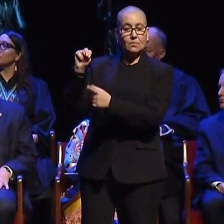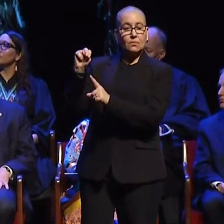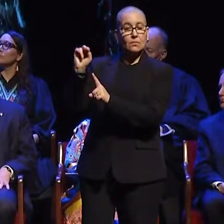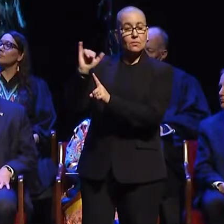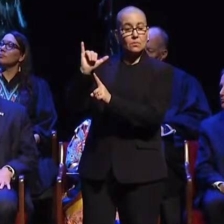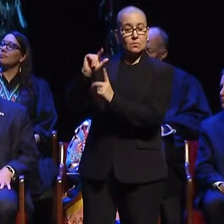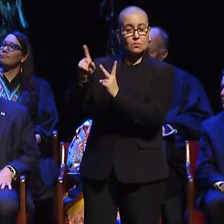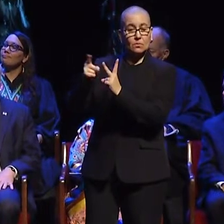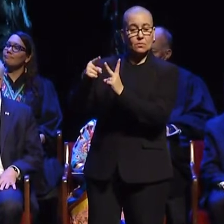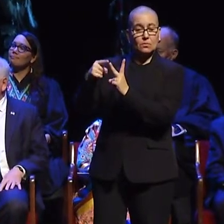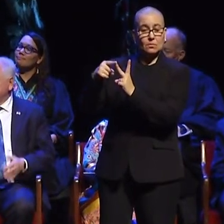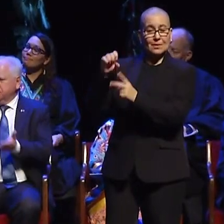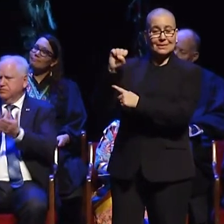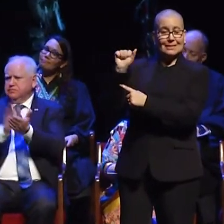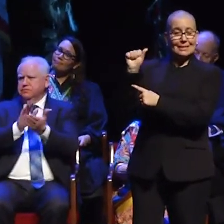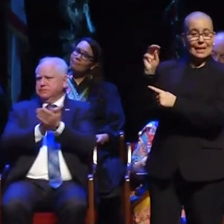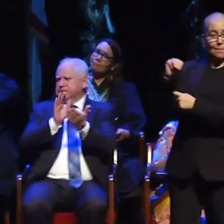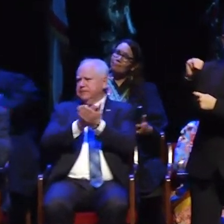by John Lennon.